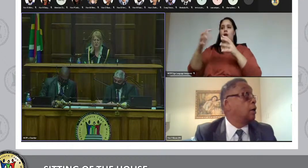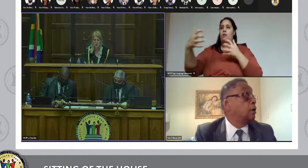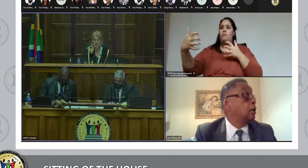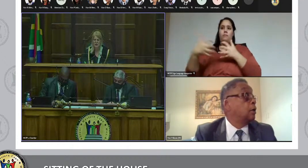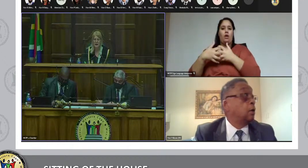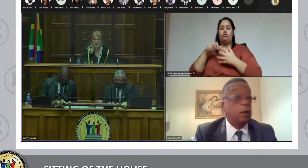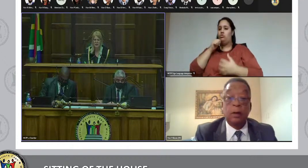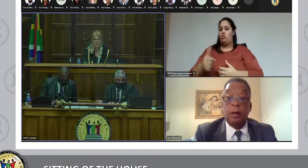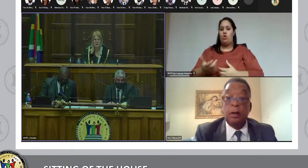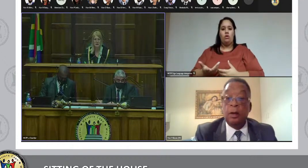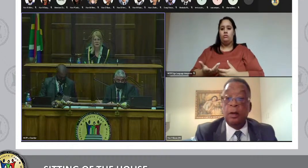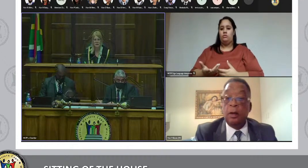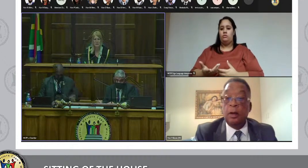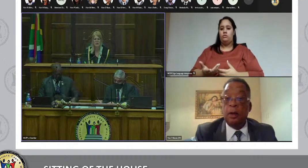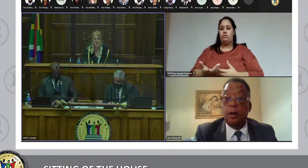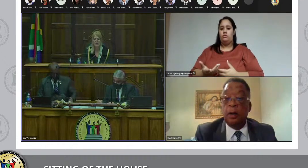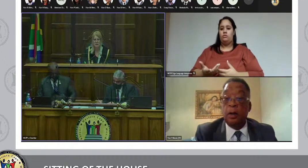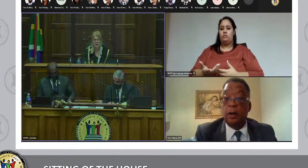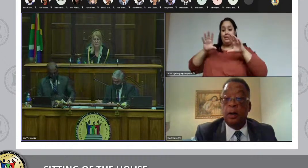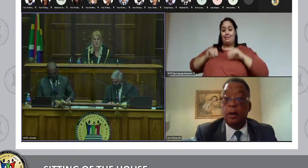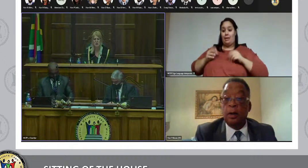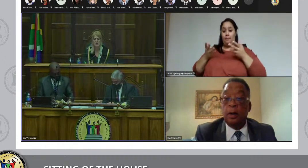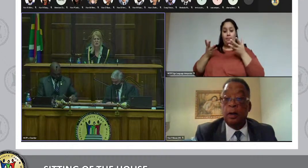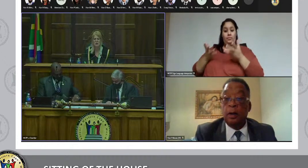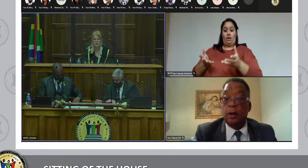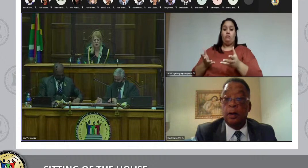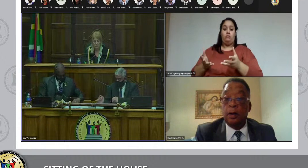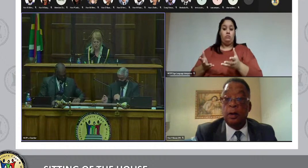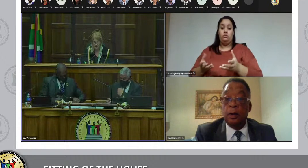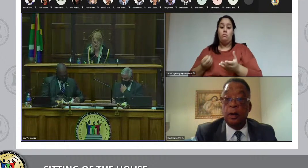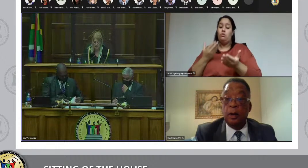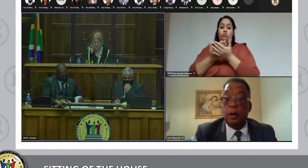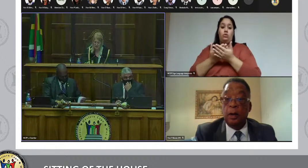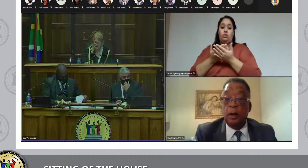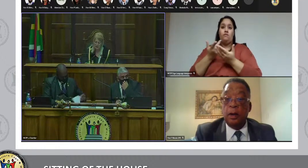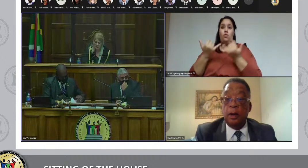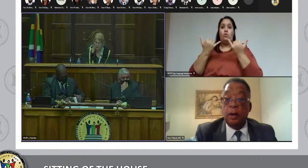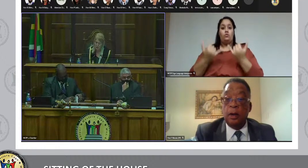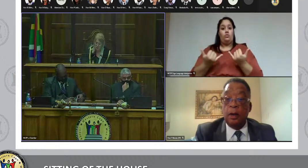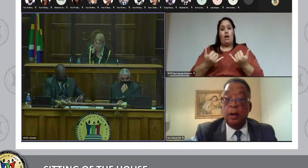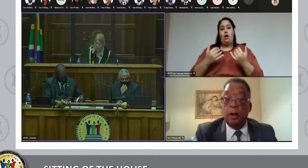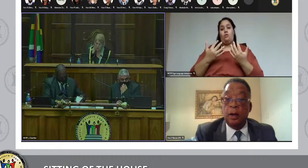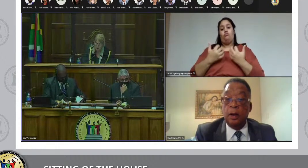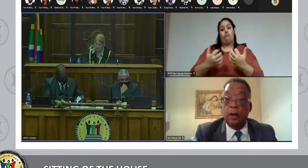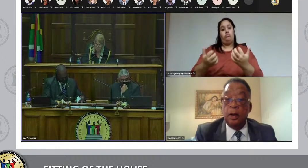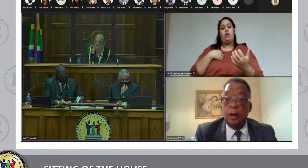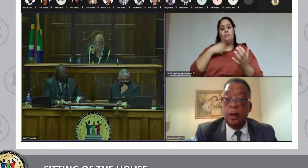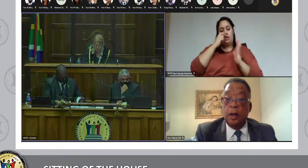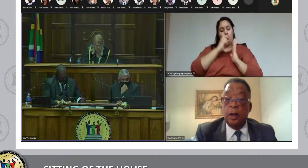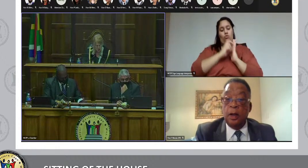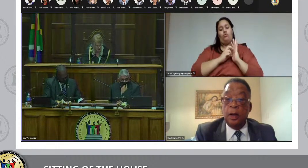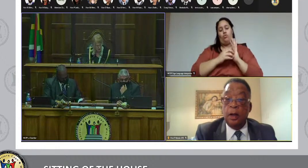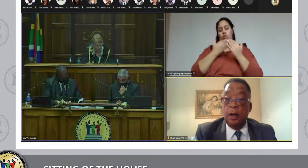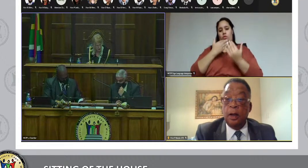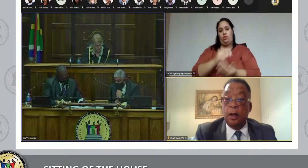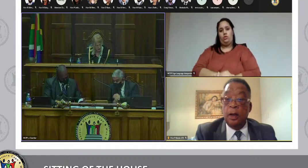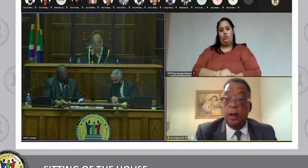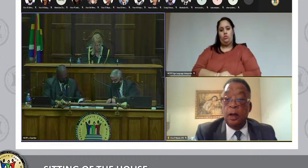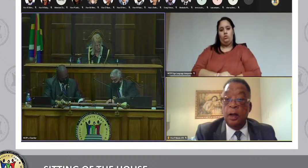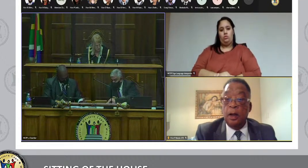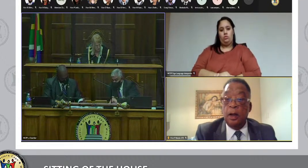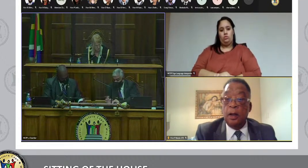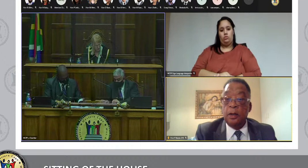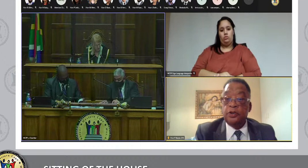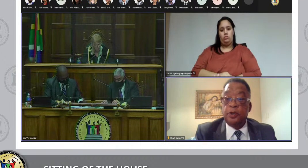one that you read. I cannot accept that motion for this sitting. I so rule. Thank you very much.